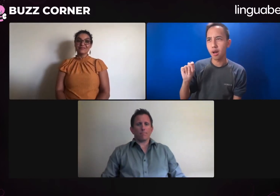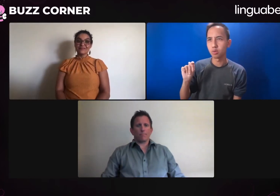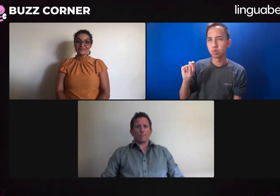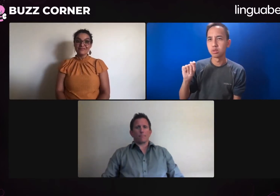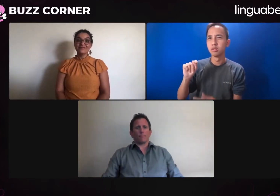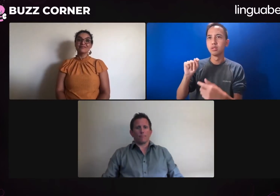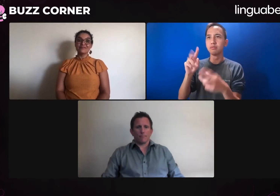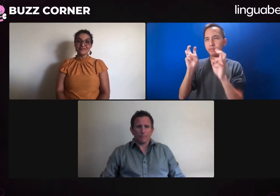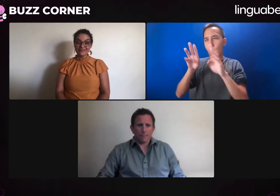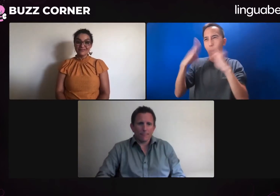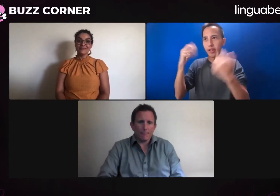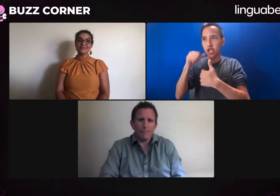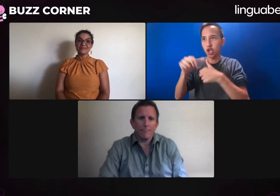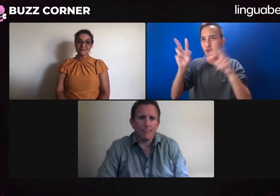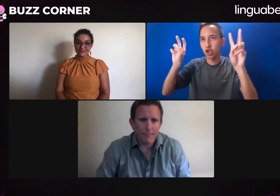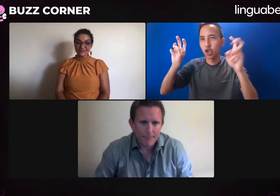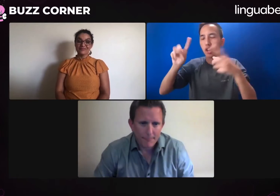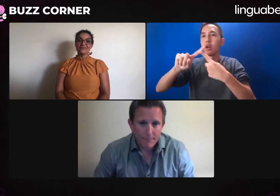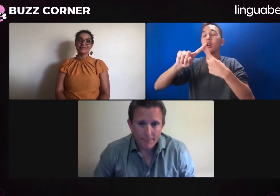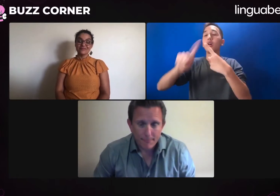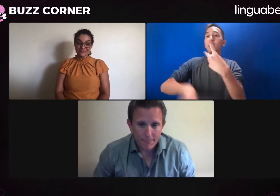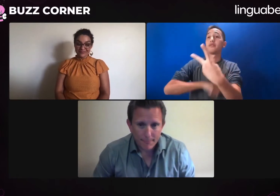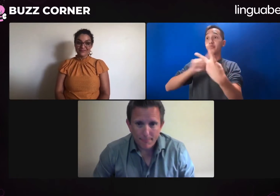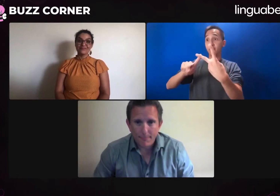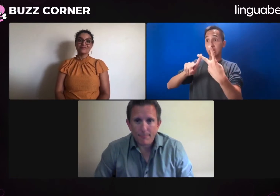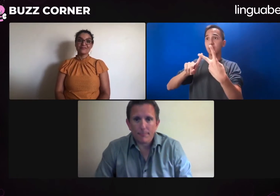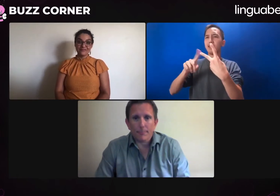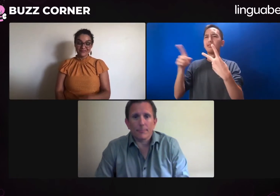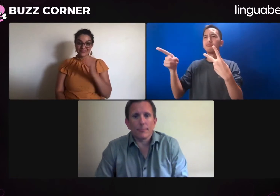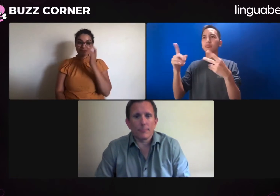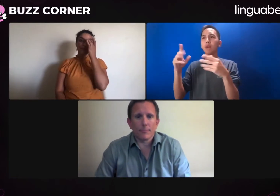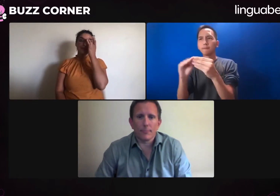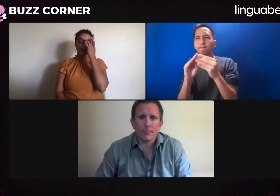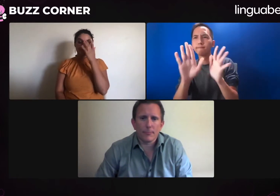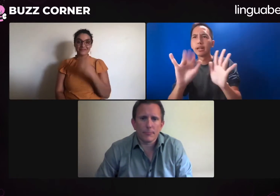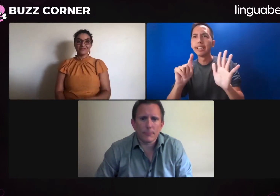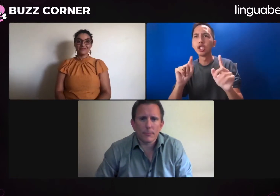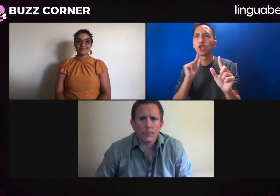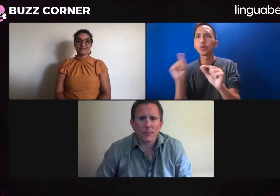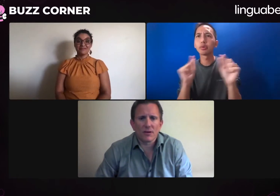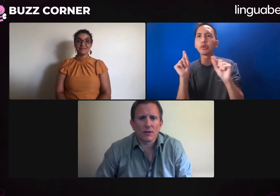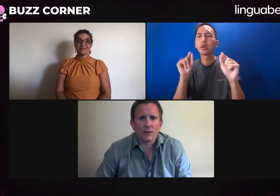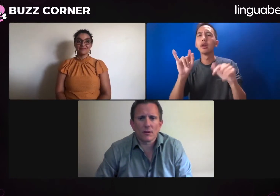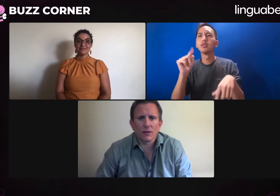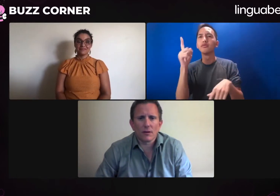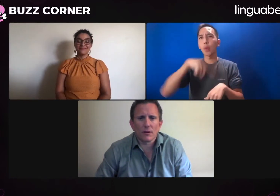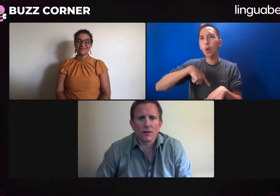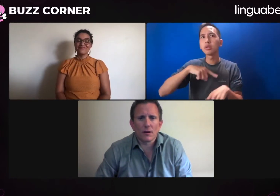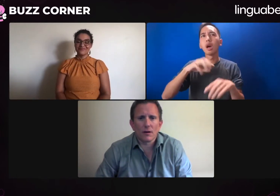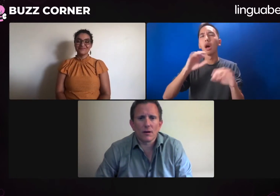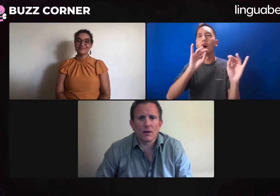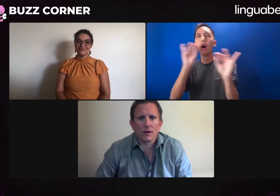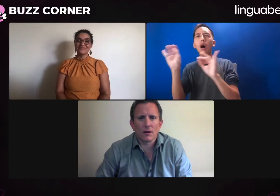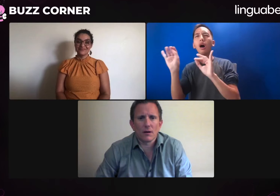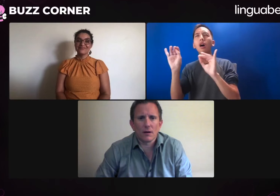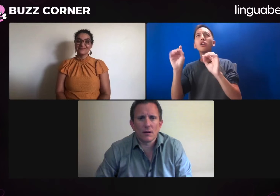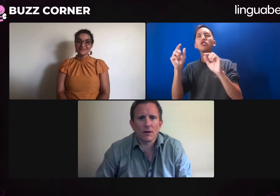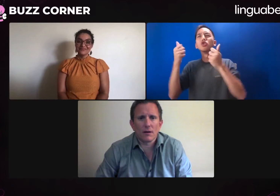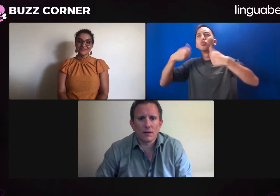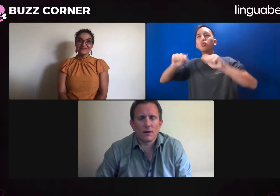that's being a call out of sorts is really what it was, but people were saying, no, it's just